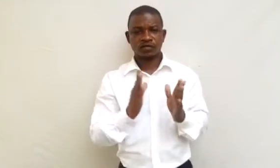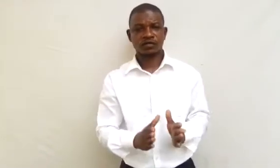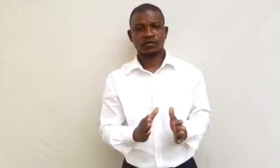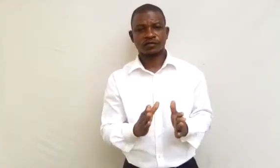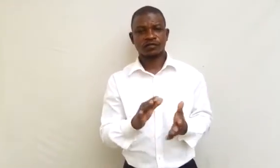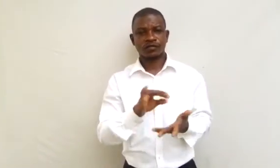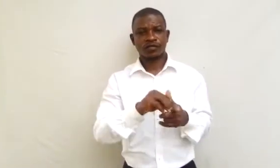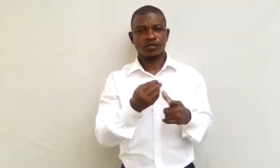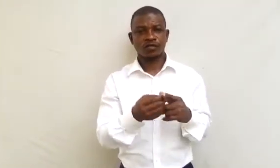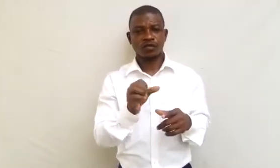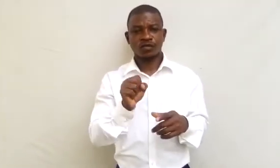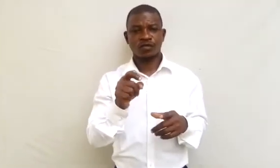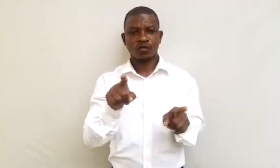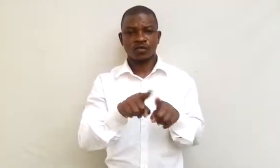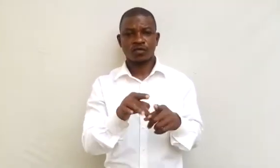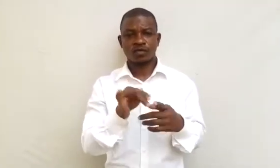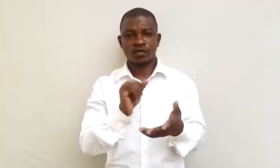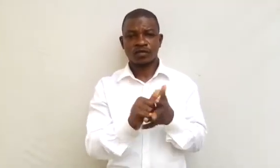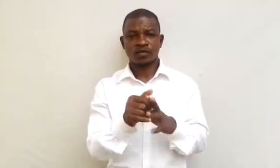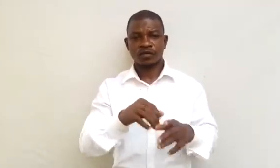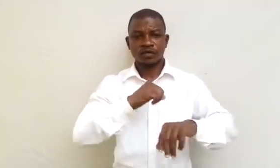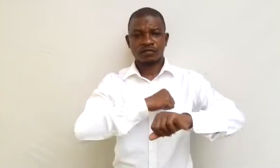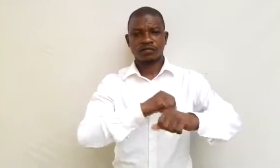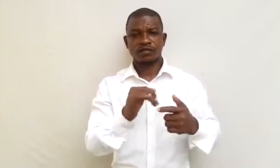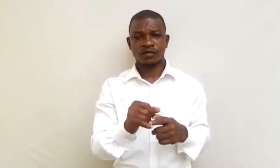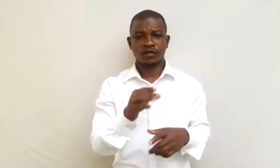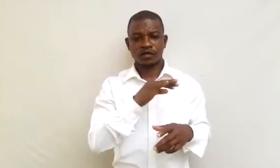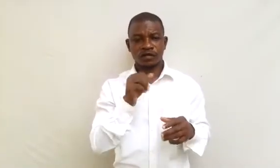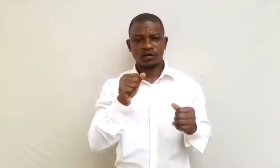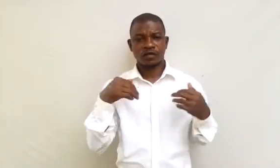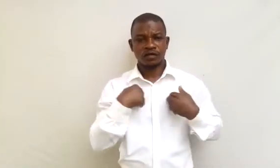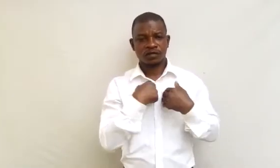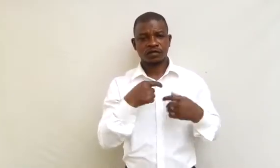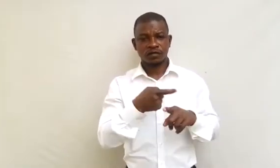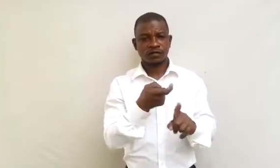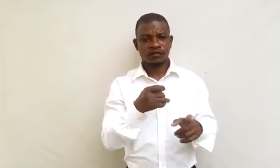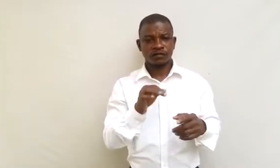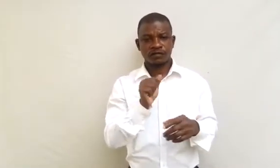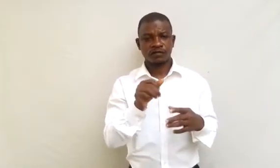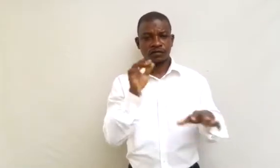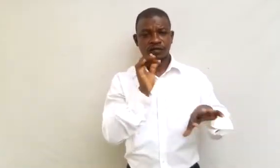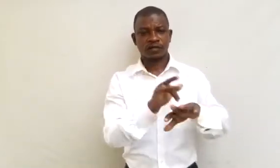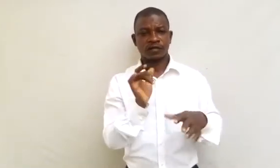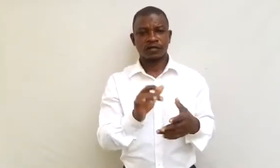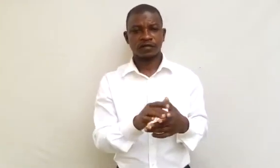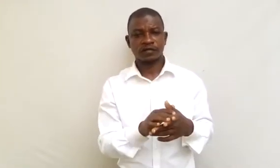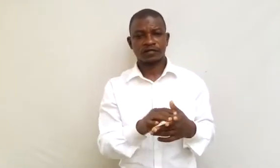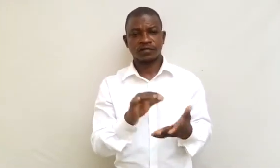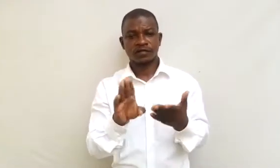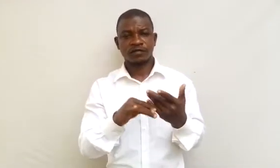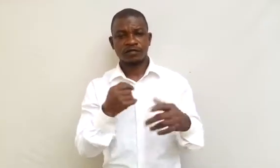or shape that protects an animal from attack by making the